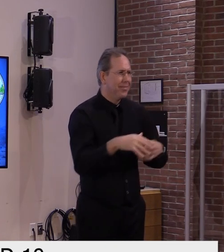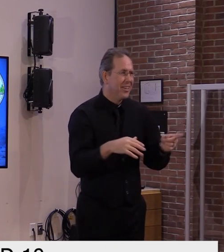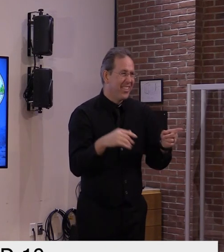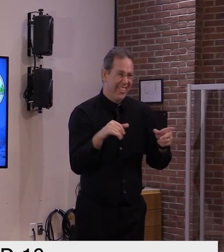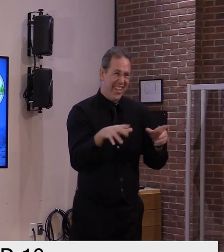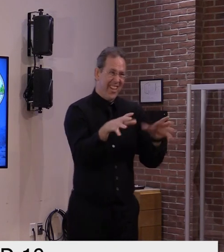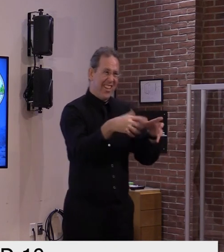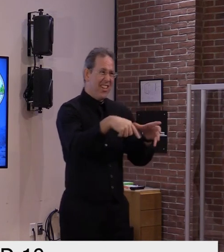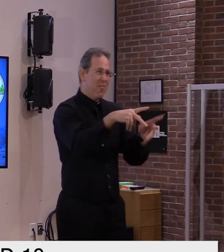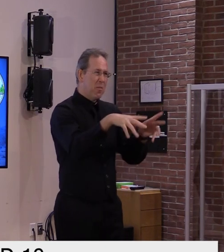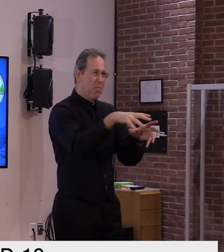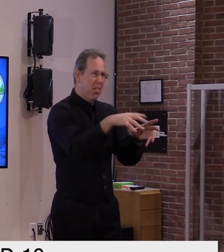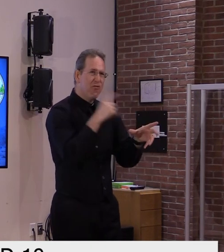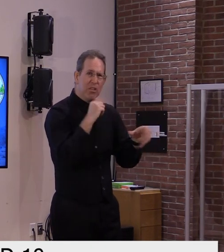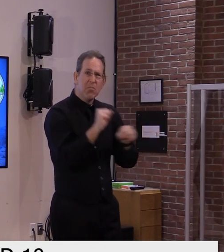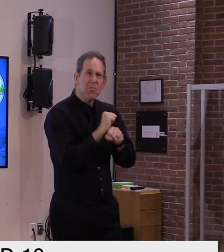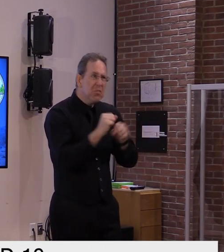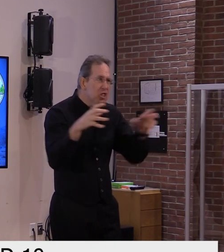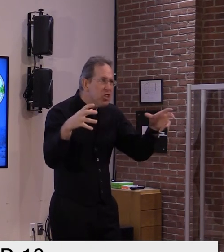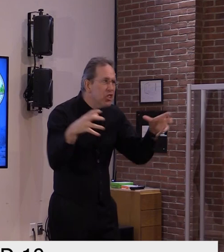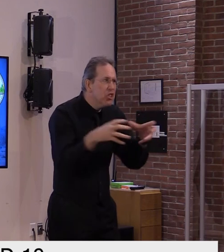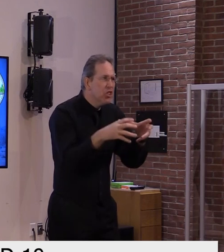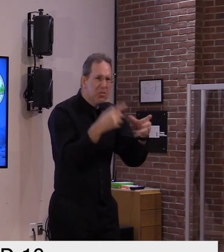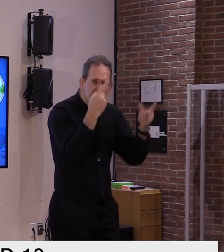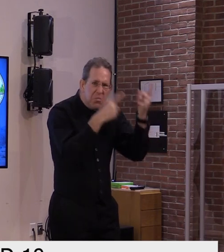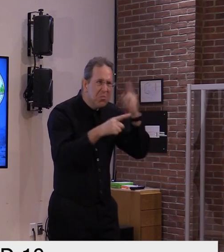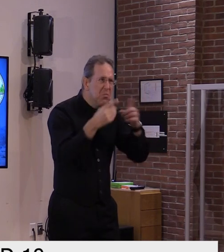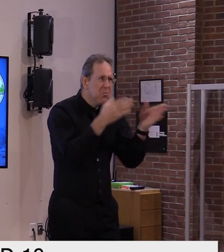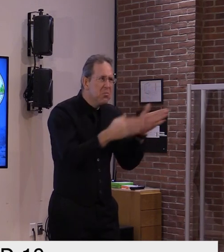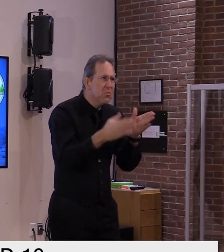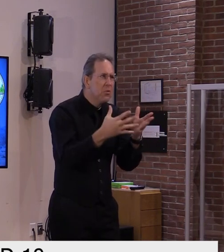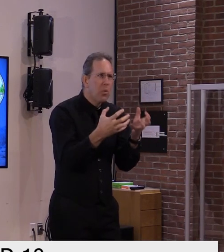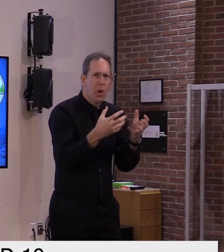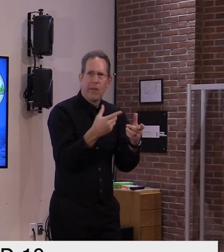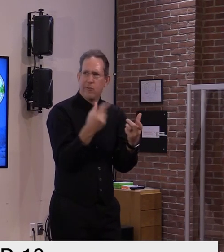I mean, do you agree with what they're doing and the actions